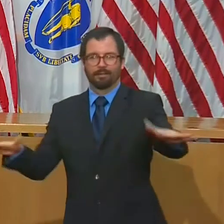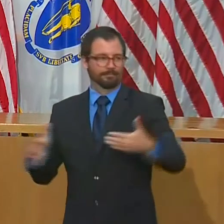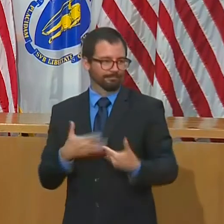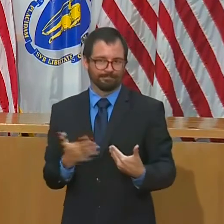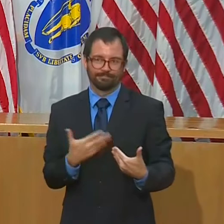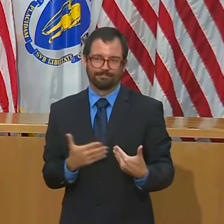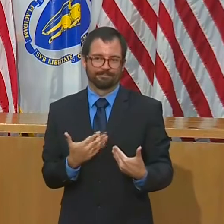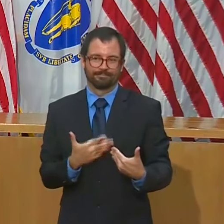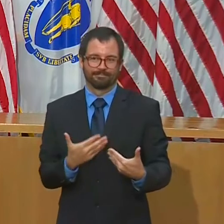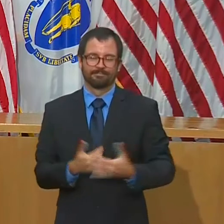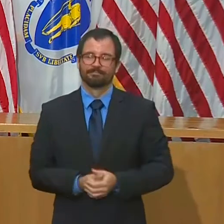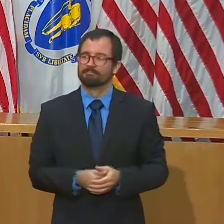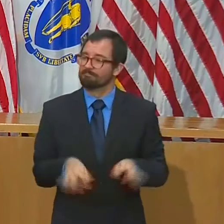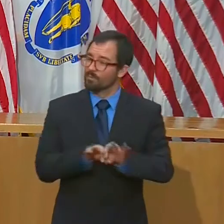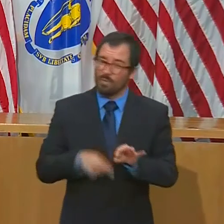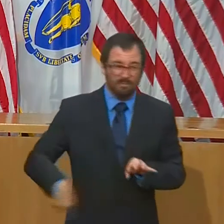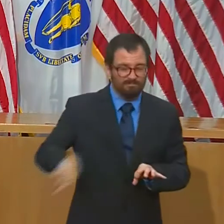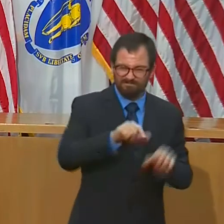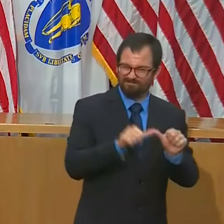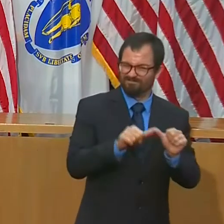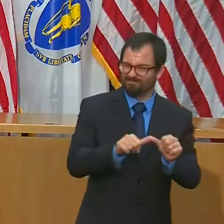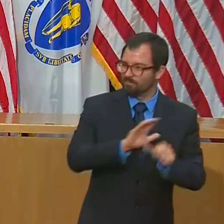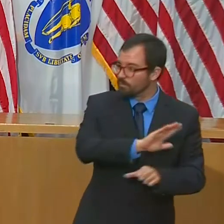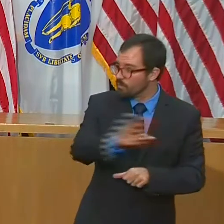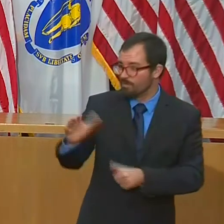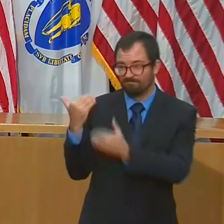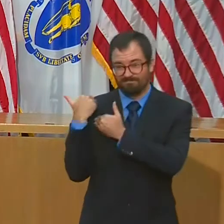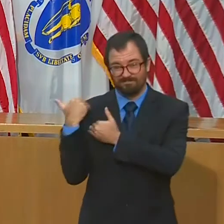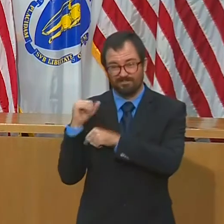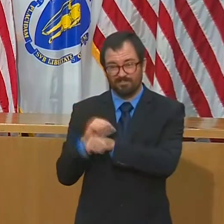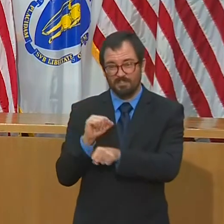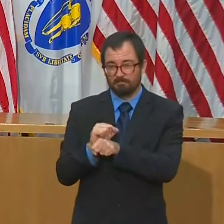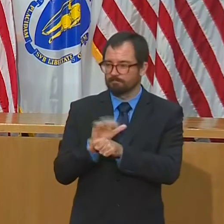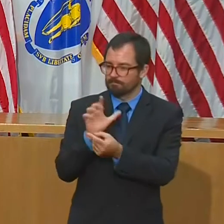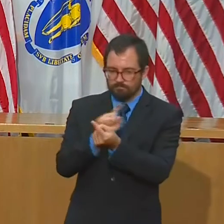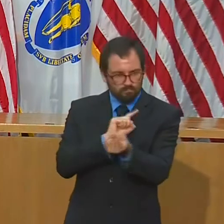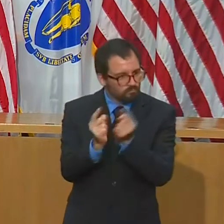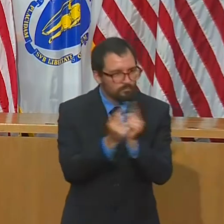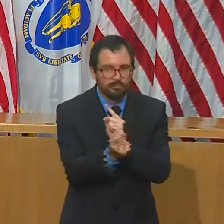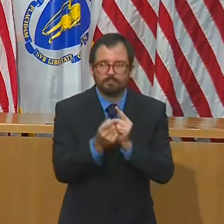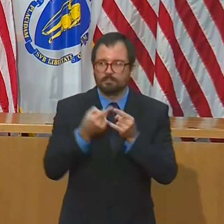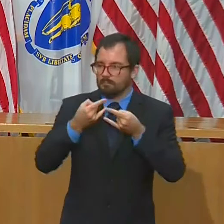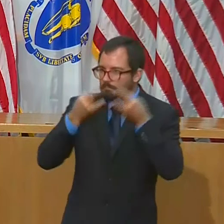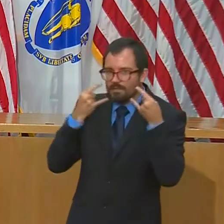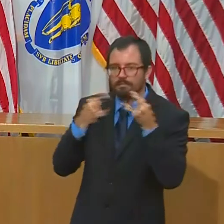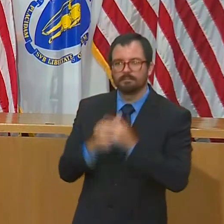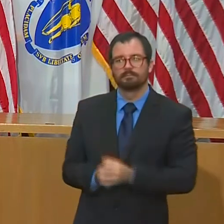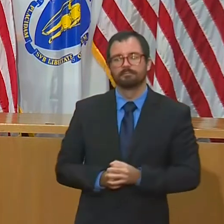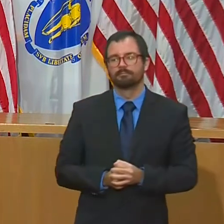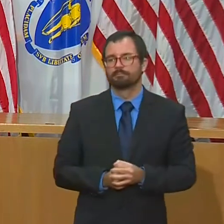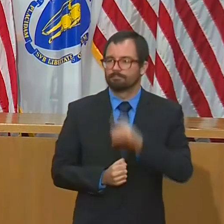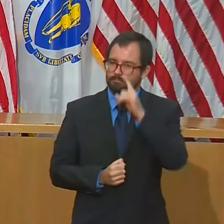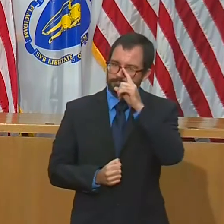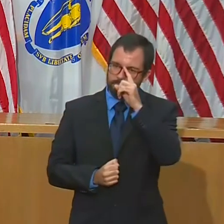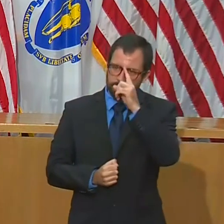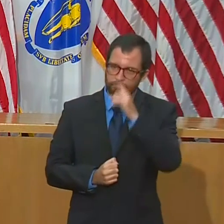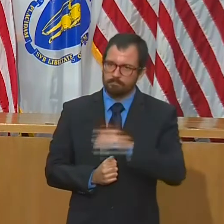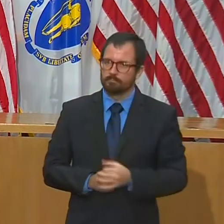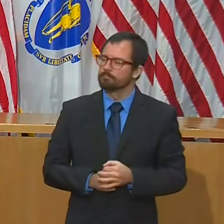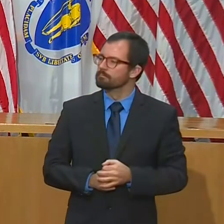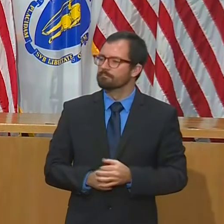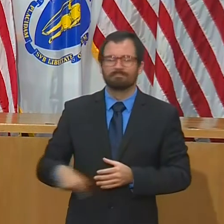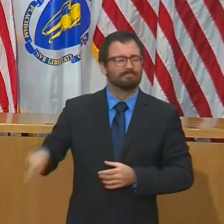to stop the spread. We urge people to continue to use common sense and keep doing those things that we know work.